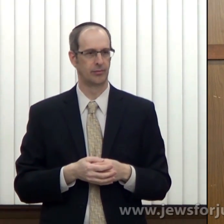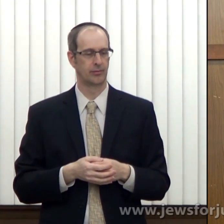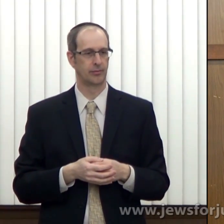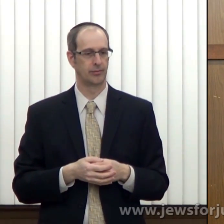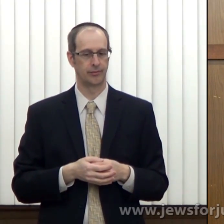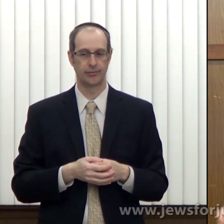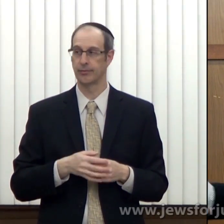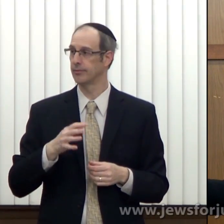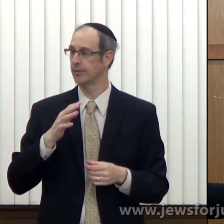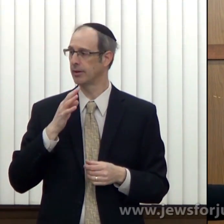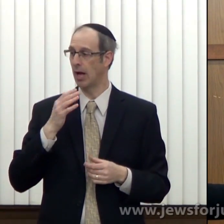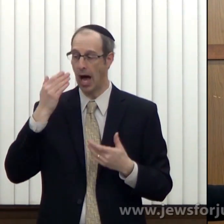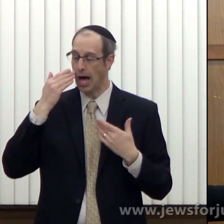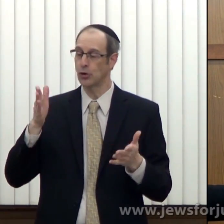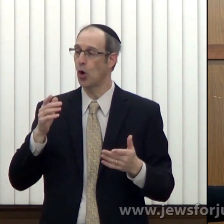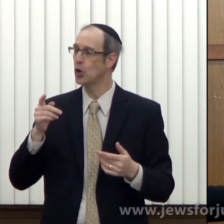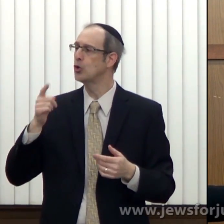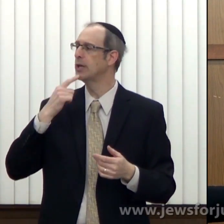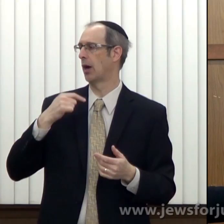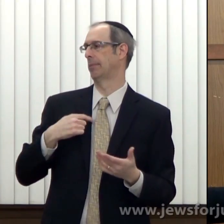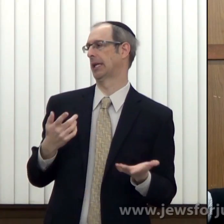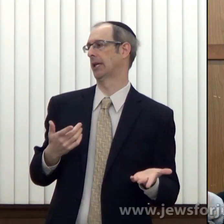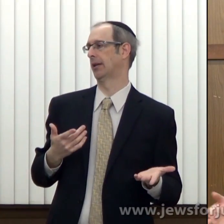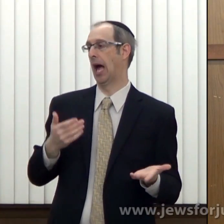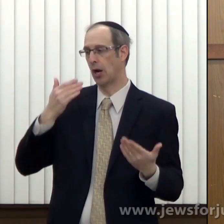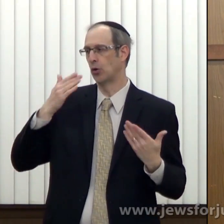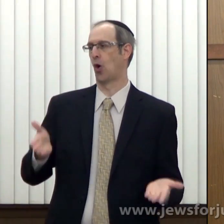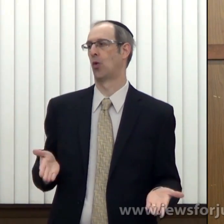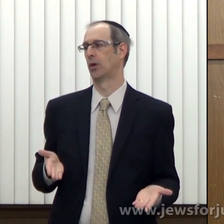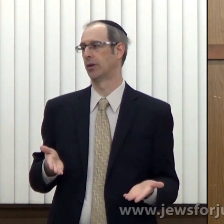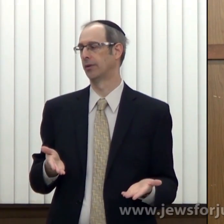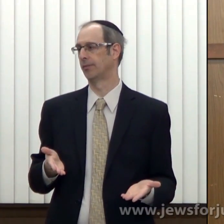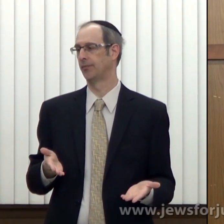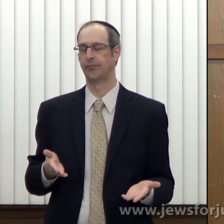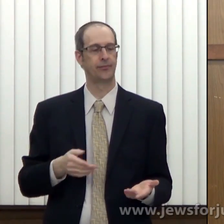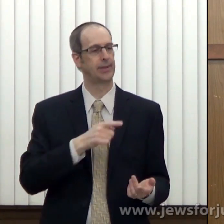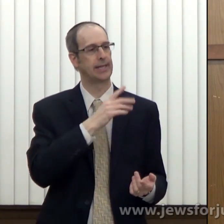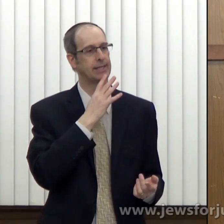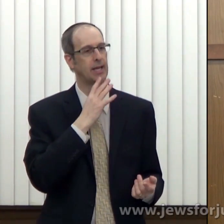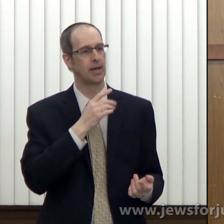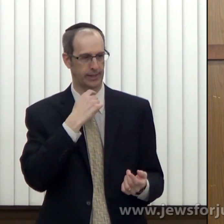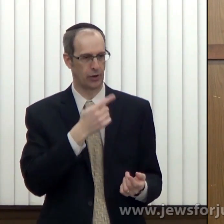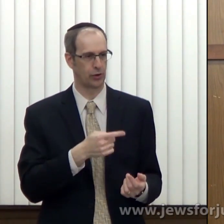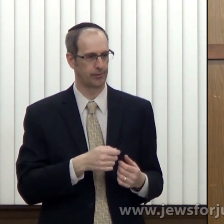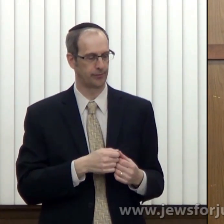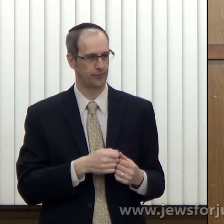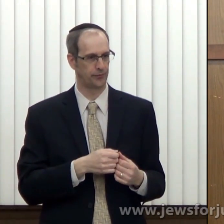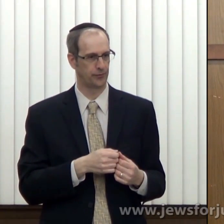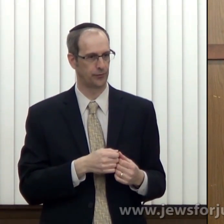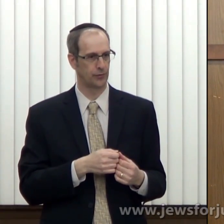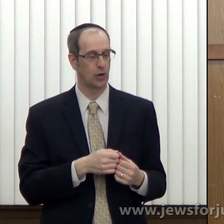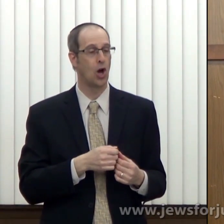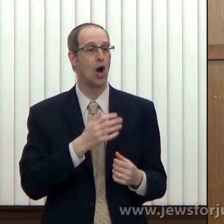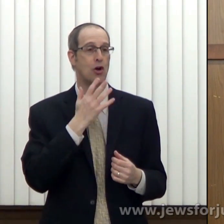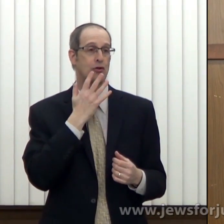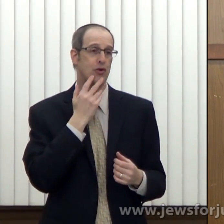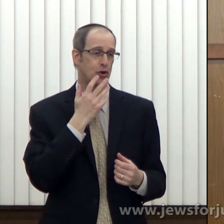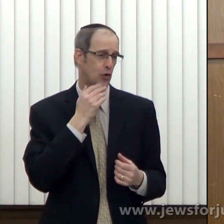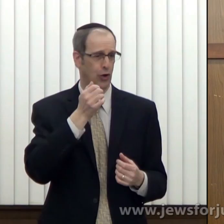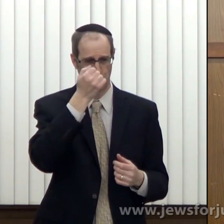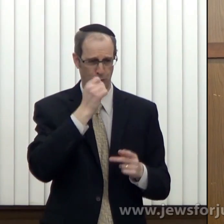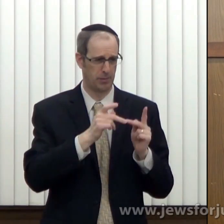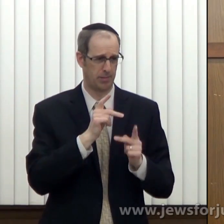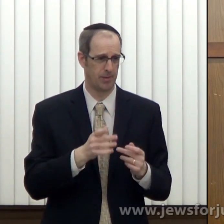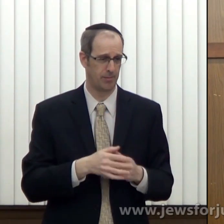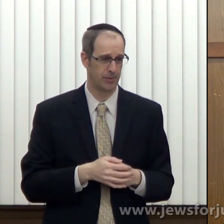So I said, I don't know, you tell me. He says, well, I'll tell you. The Jews are very